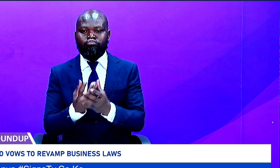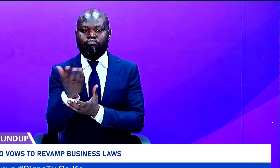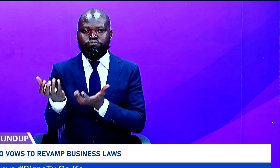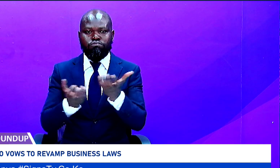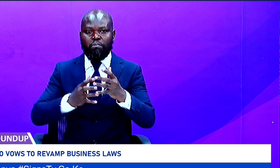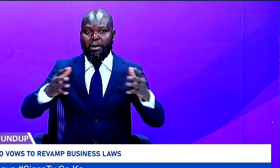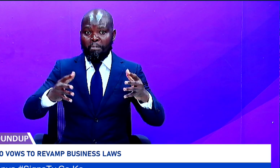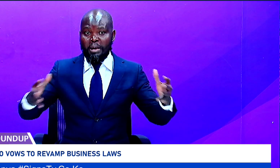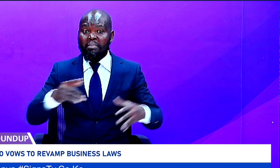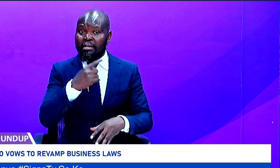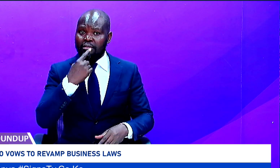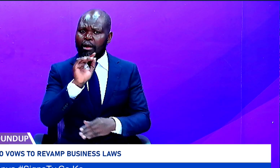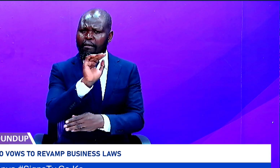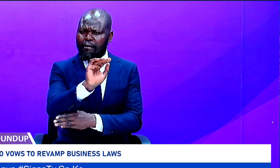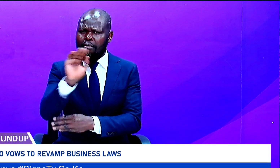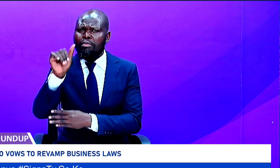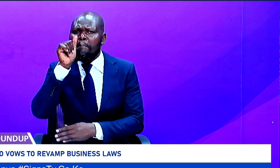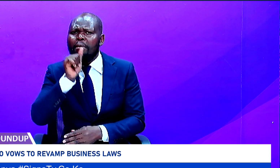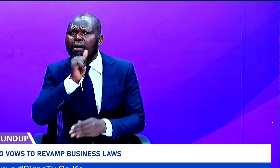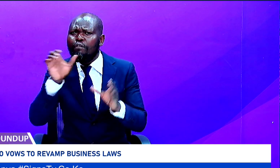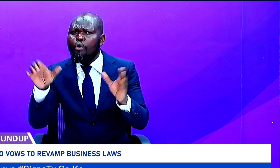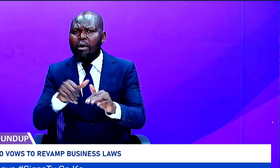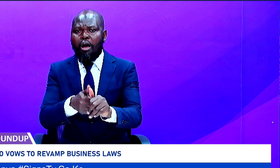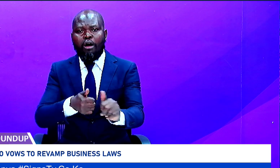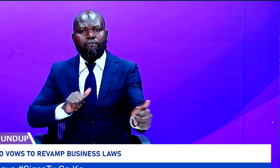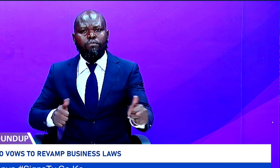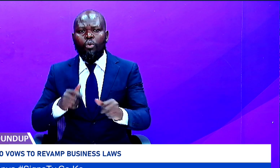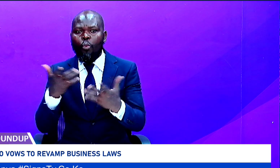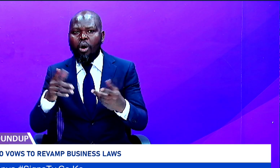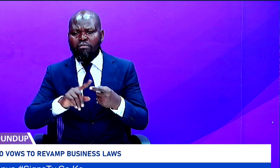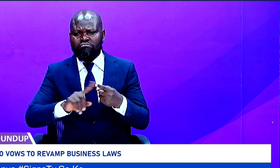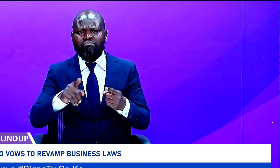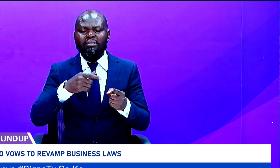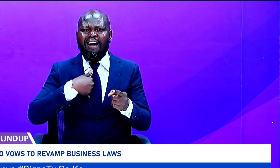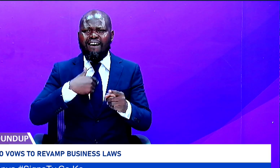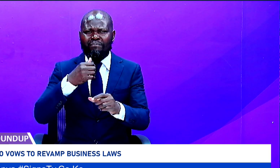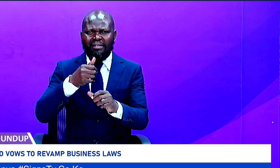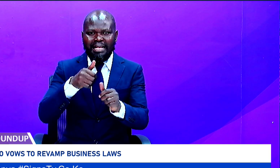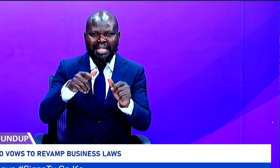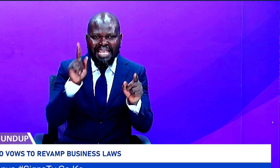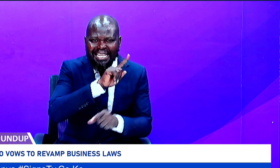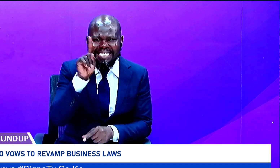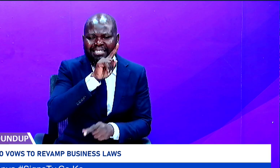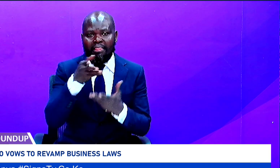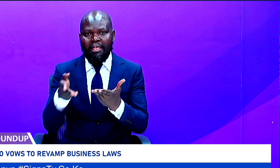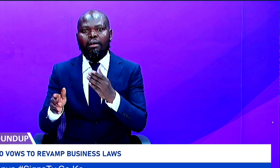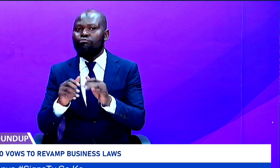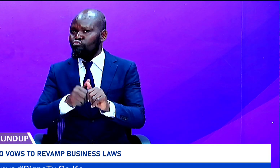the private sector to avoid making numerous requests that benefit individual companies at the expense of national economic